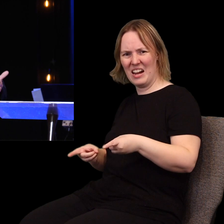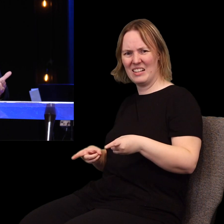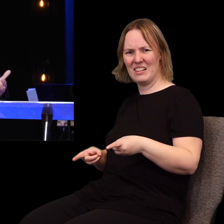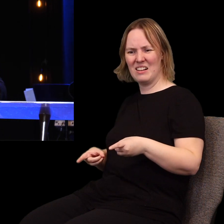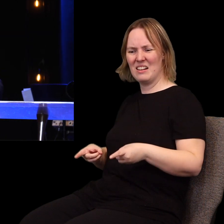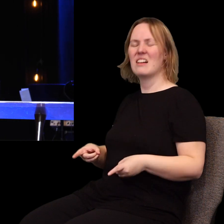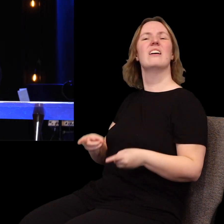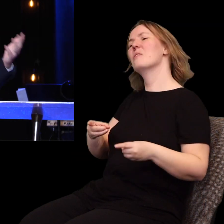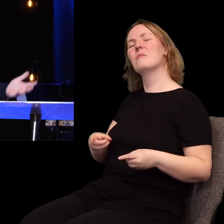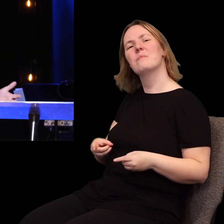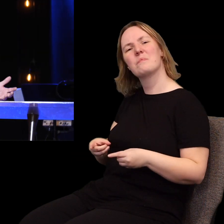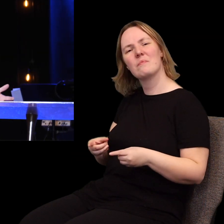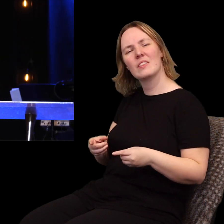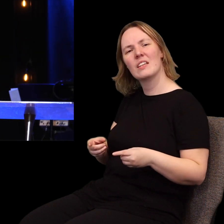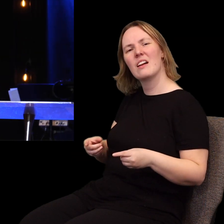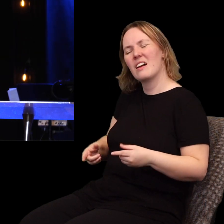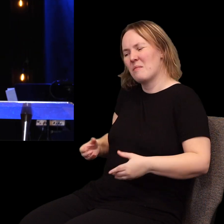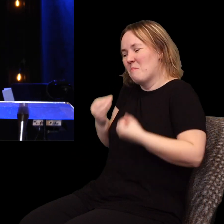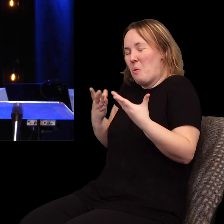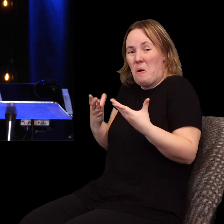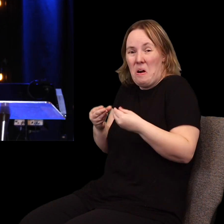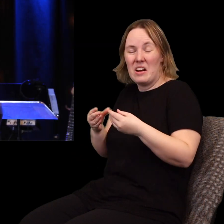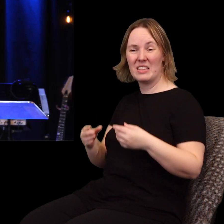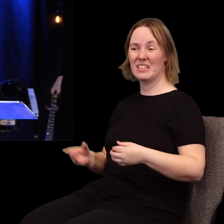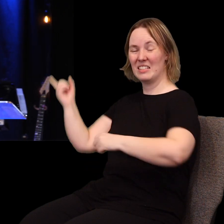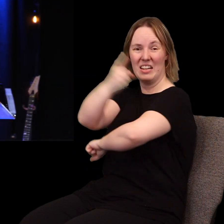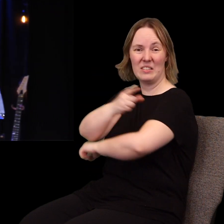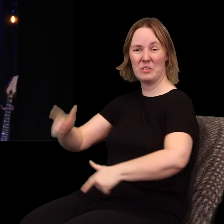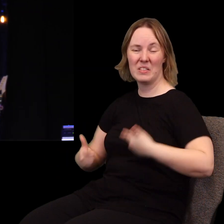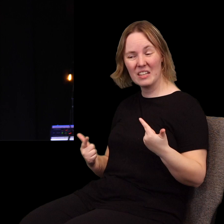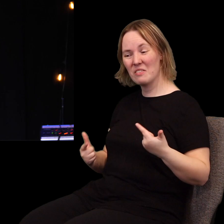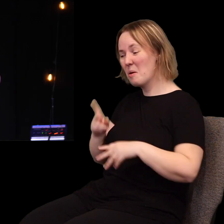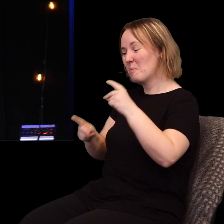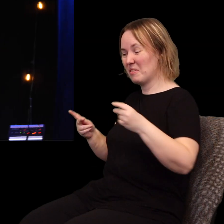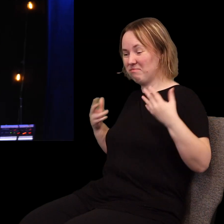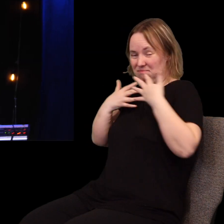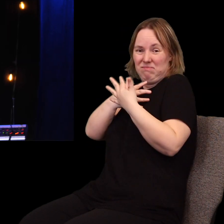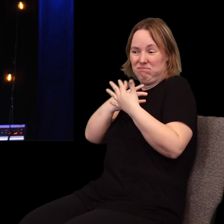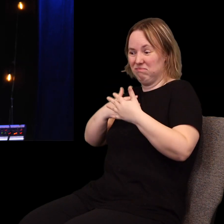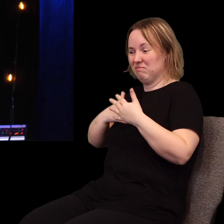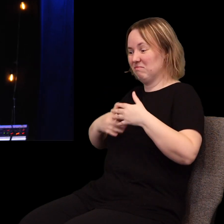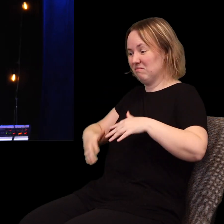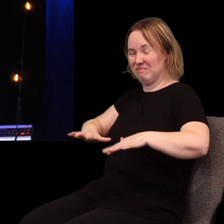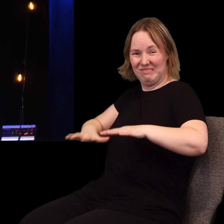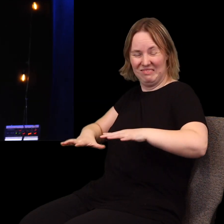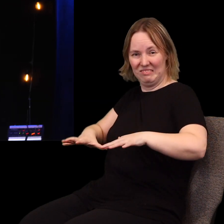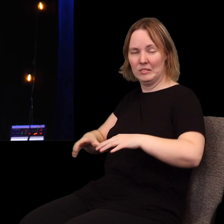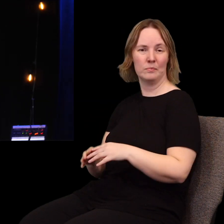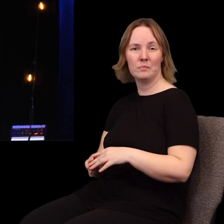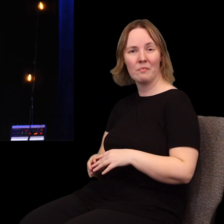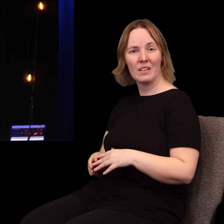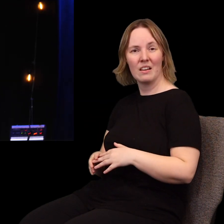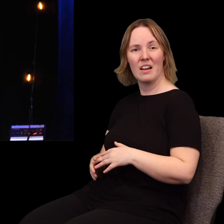still do through us, and even more so in these days in which we live, where more and more people are feeling fearful and increasingly anxiety and all